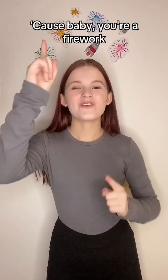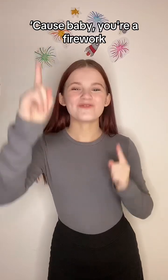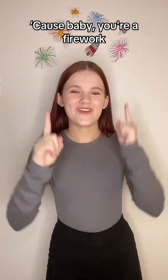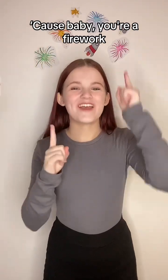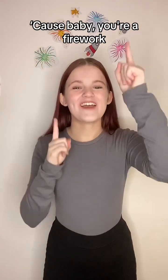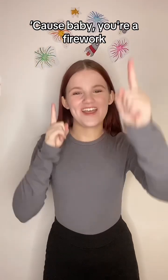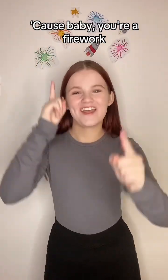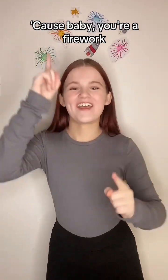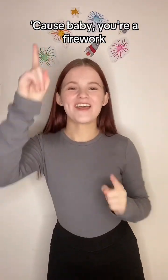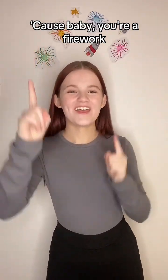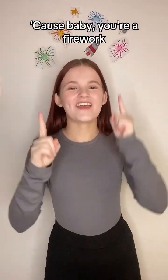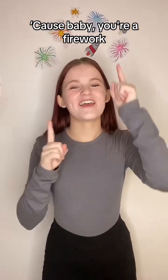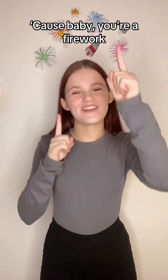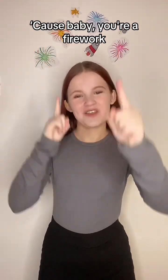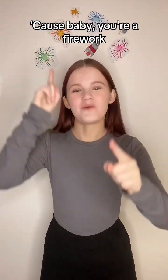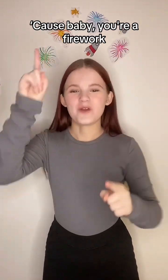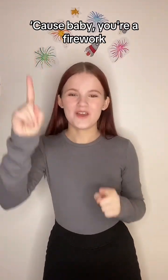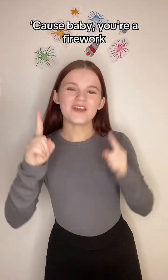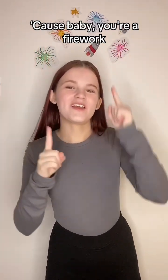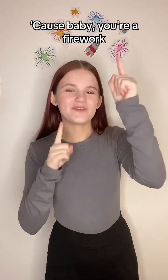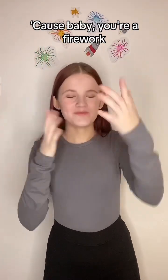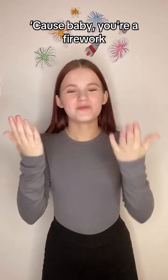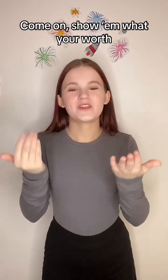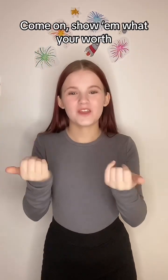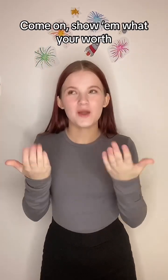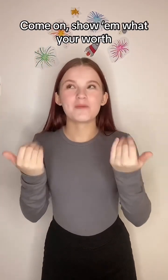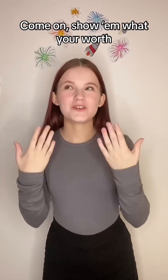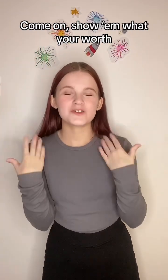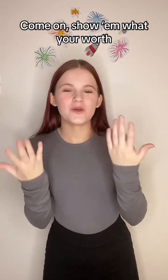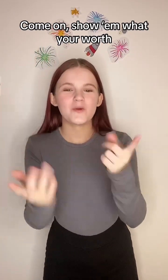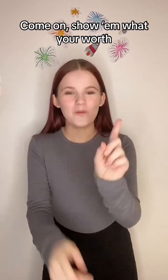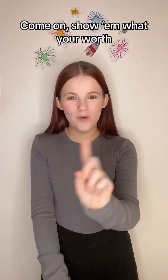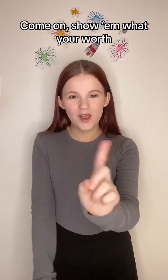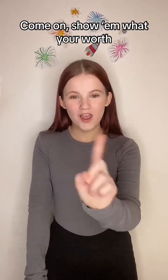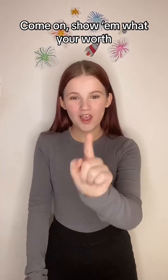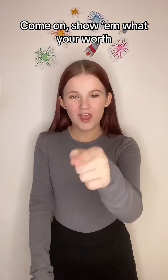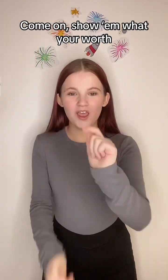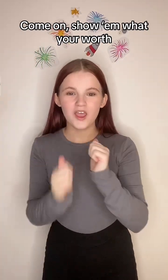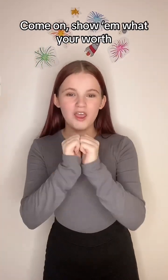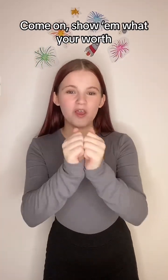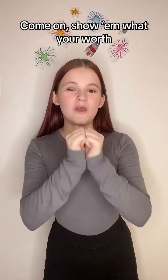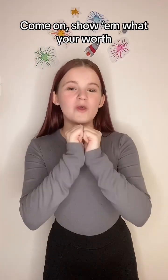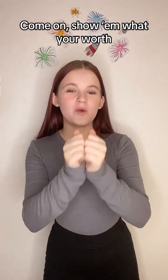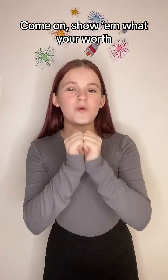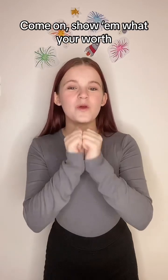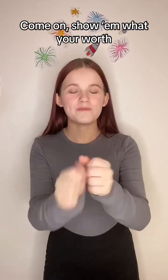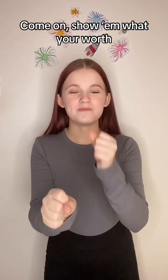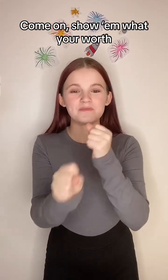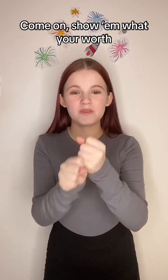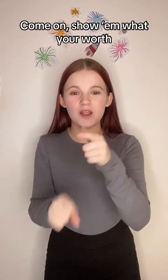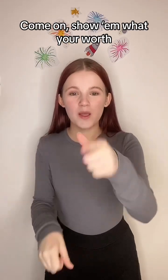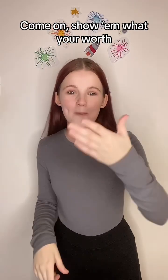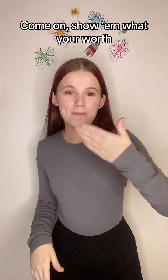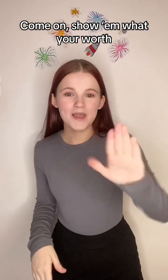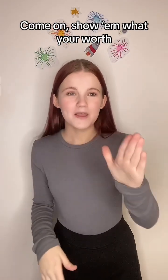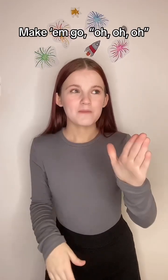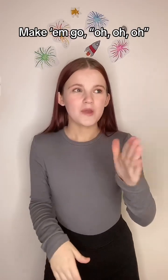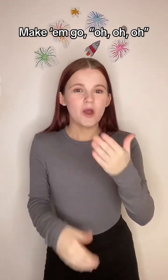a firework. Come on show em what you're worth. Make em go